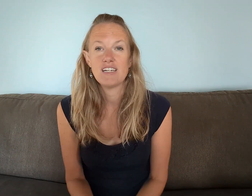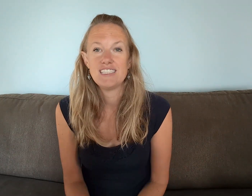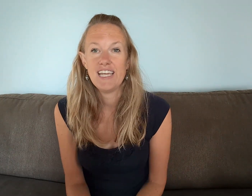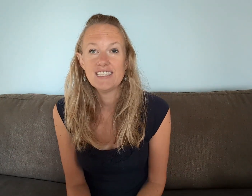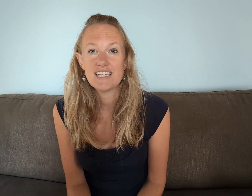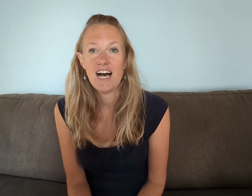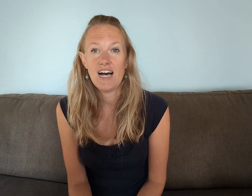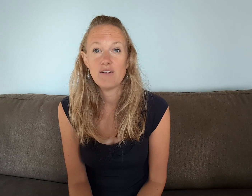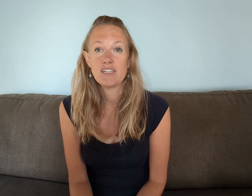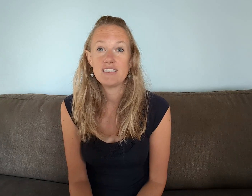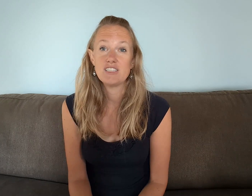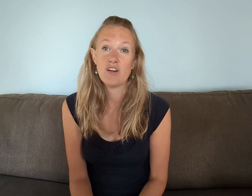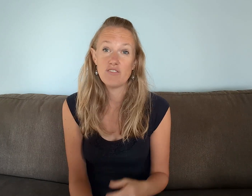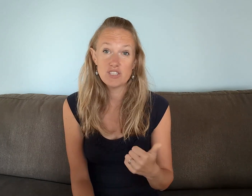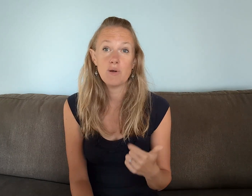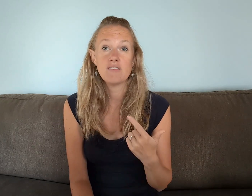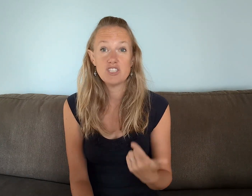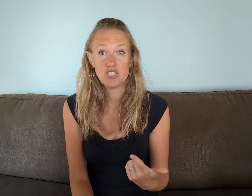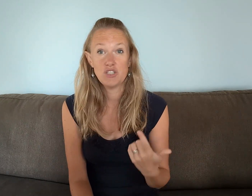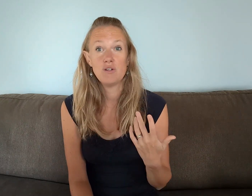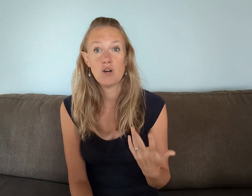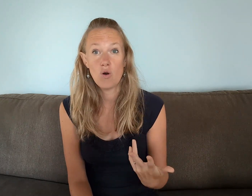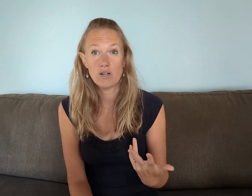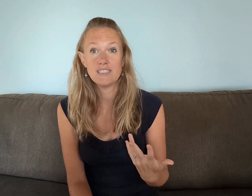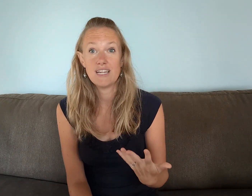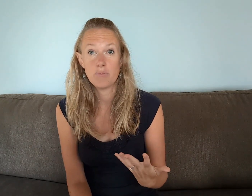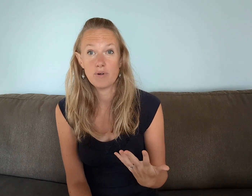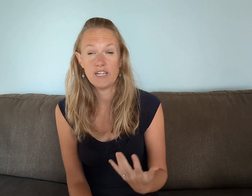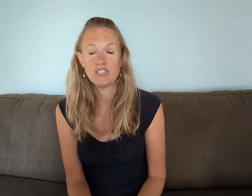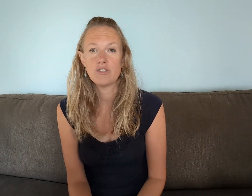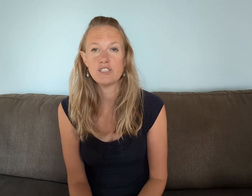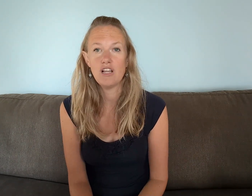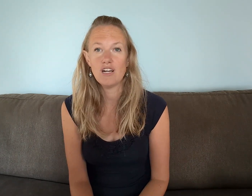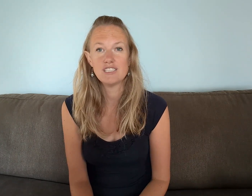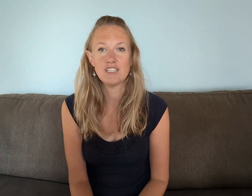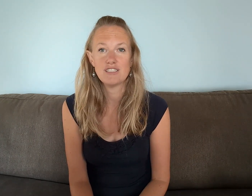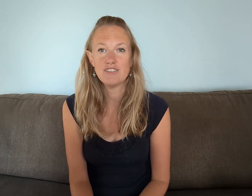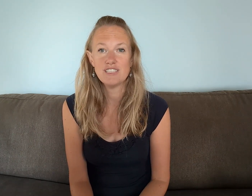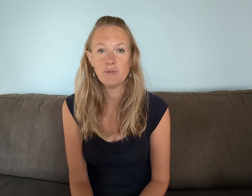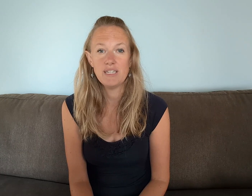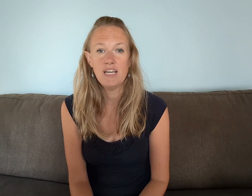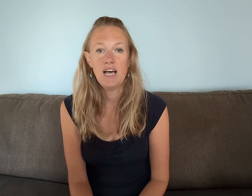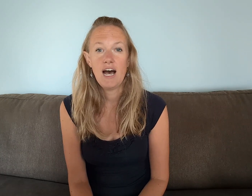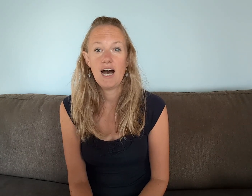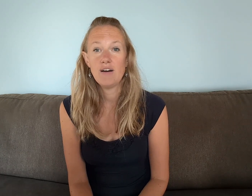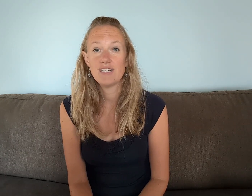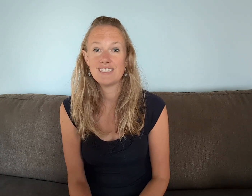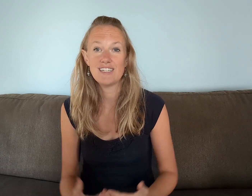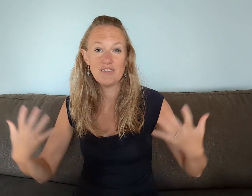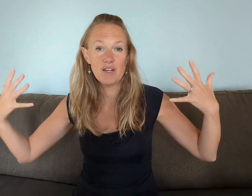it takes. There's a verse 1, a verse 2, a chorus, and a bridge. So there's lots to learn for this one. We'll get started right